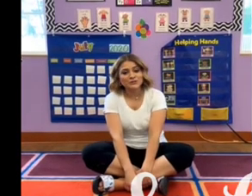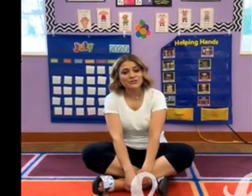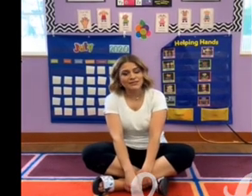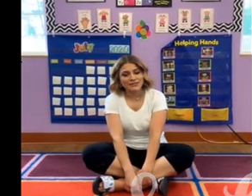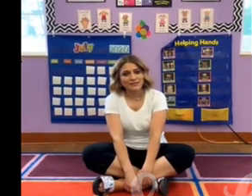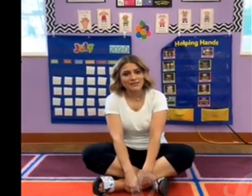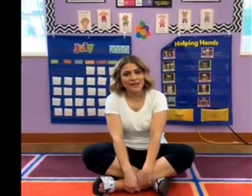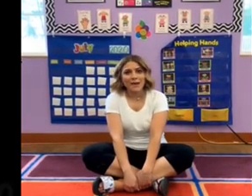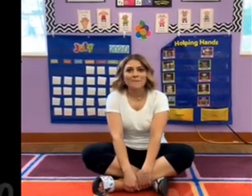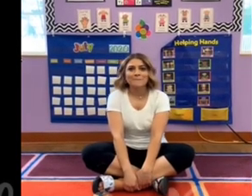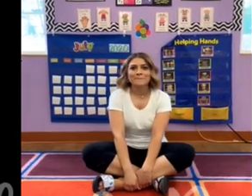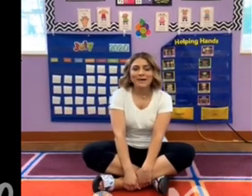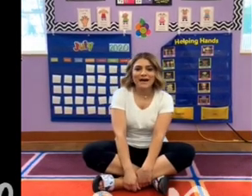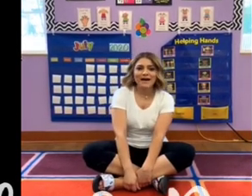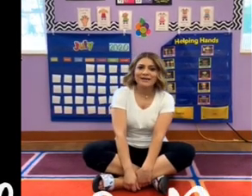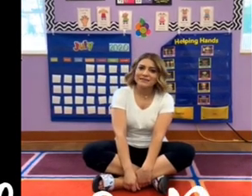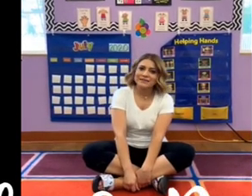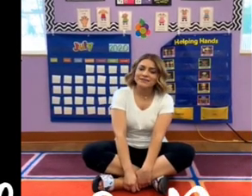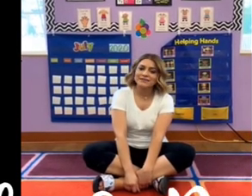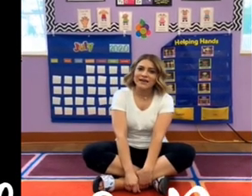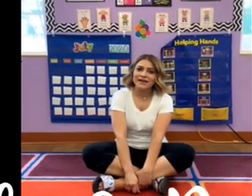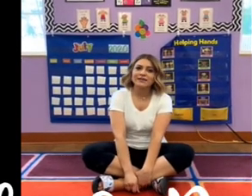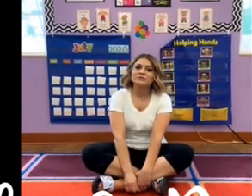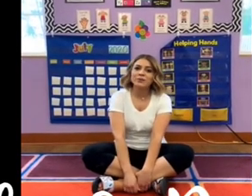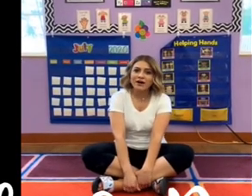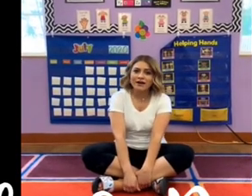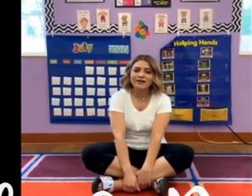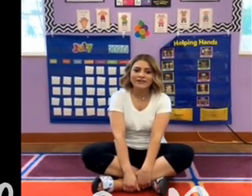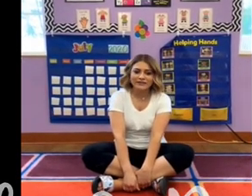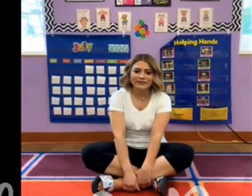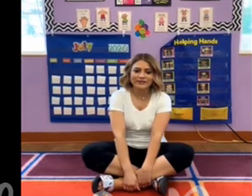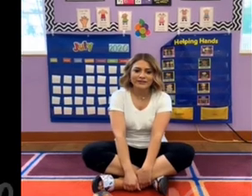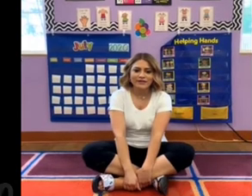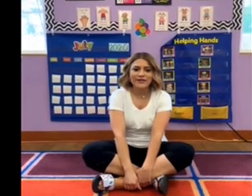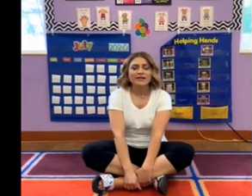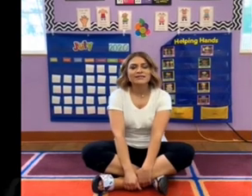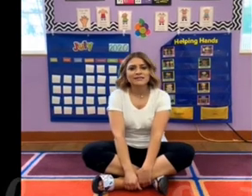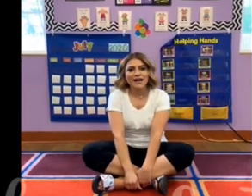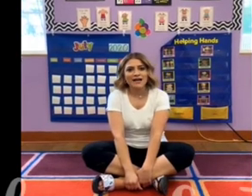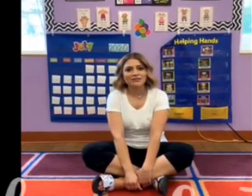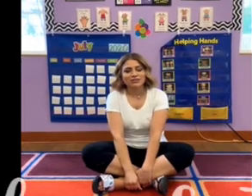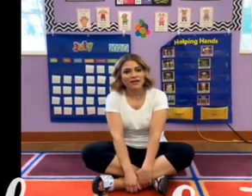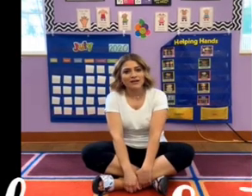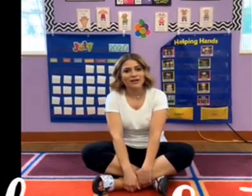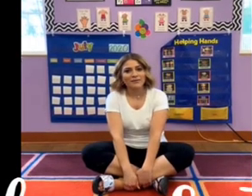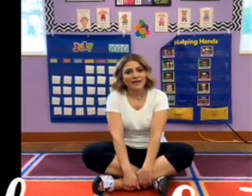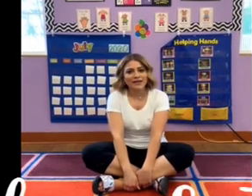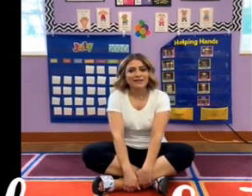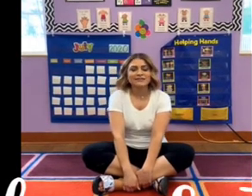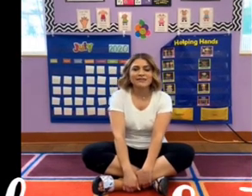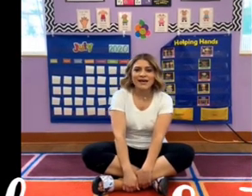Lucy, Mahi and Parker, Saksham and